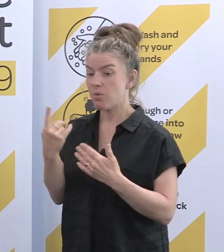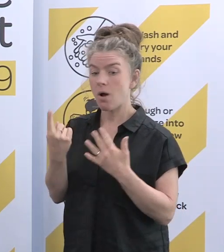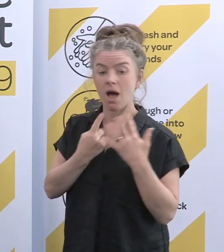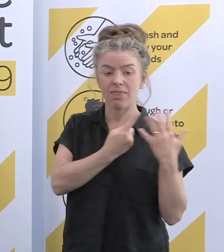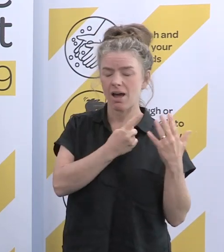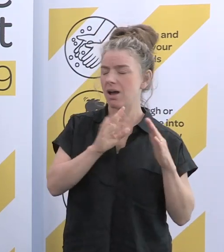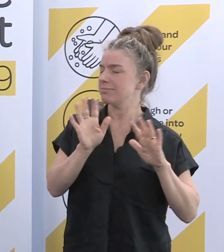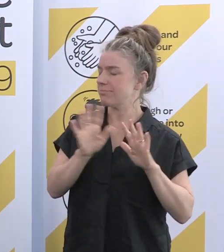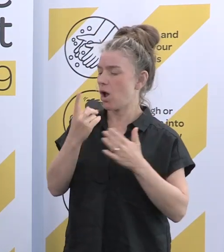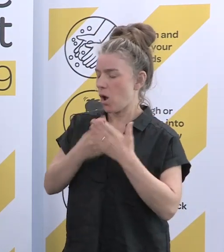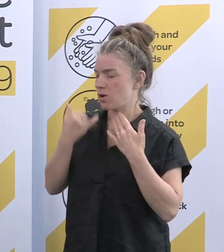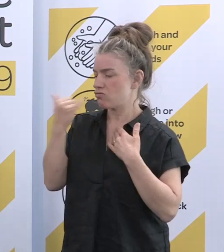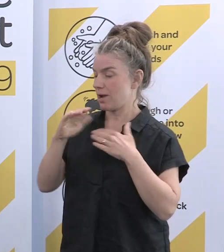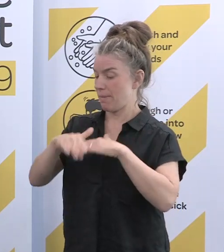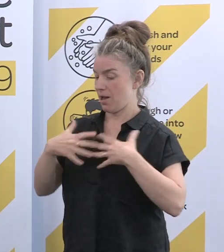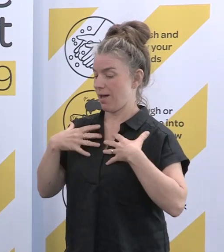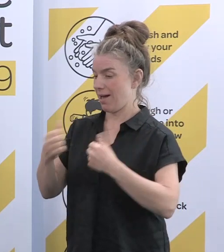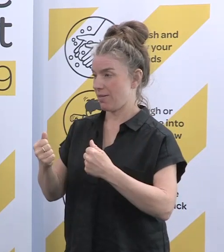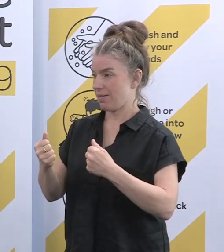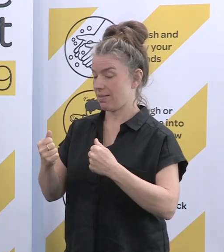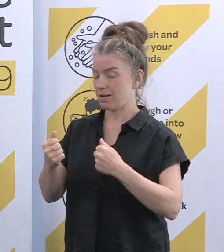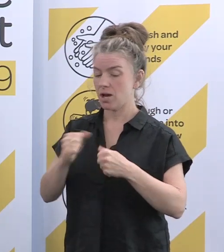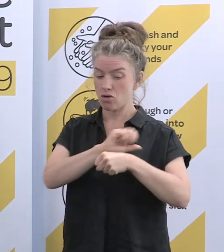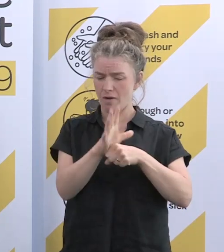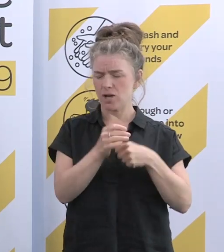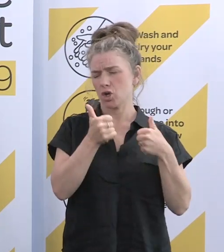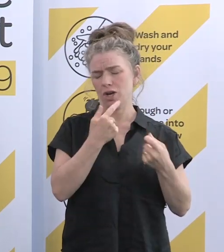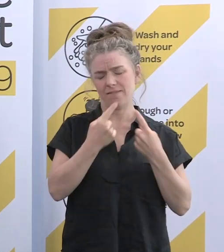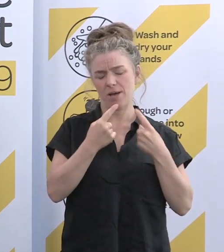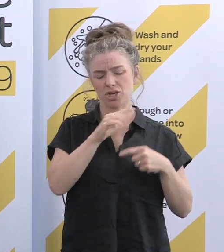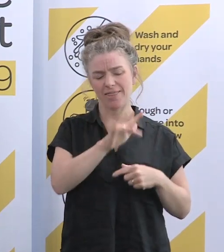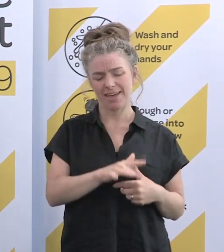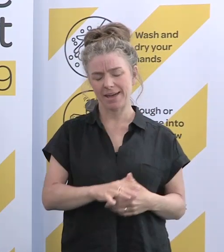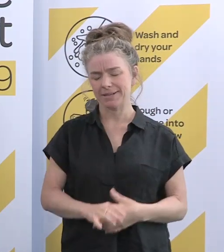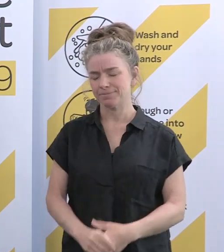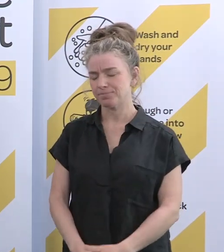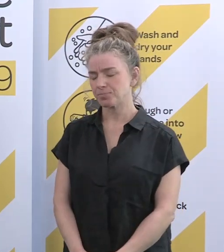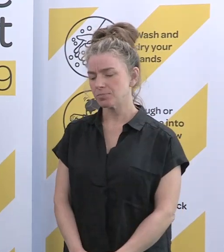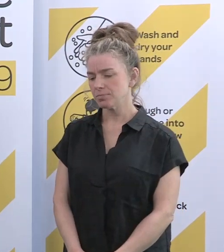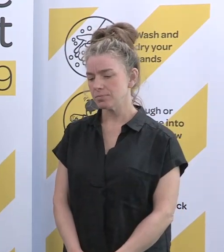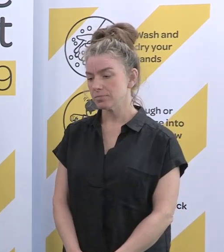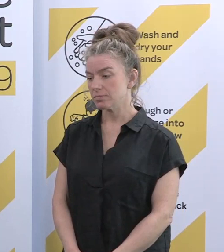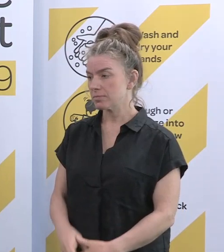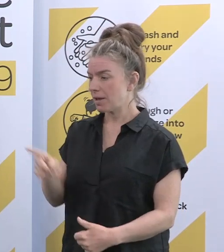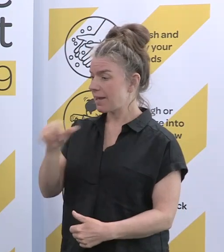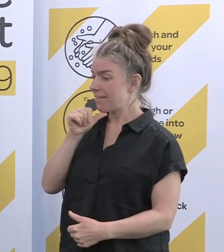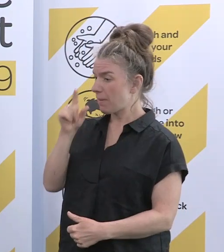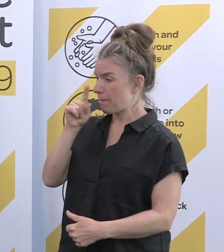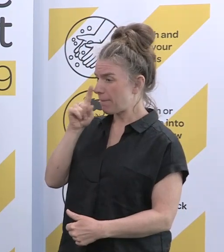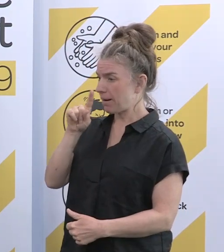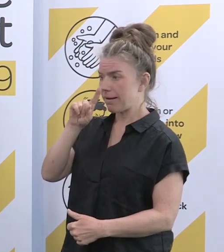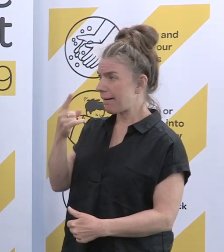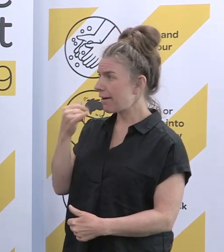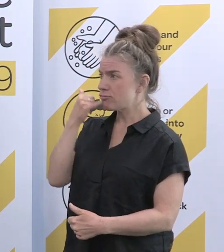and constantly updated information on the COVID-19 website. What should people do can if they you can't explain get through? how? If they can't get through, Yeah. if they